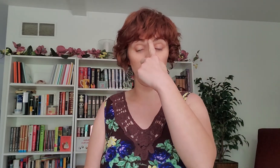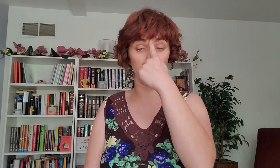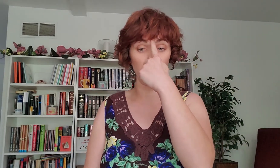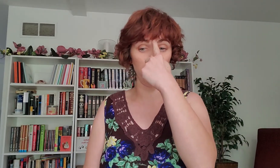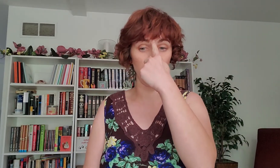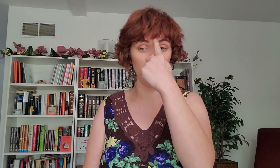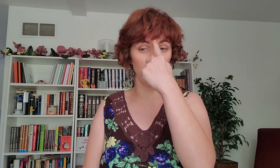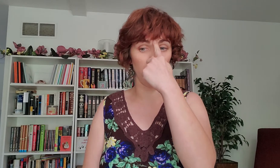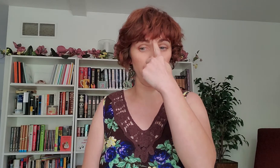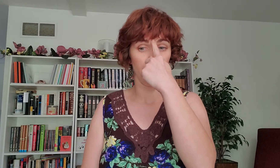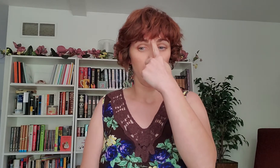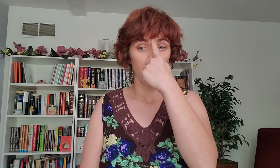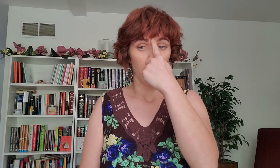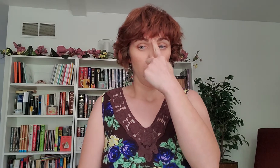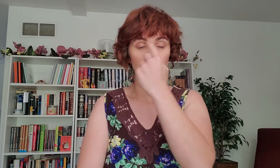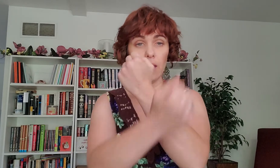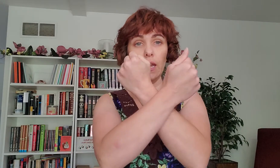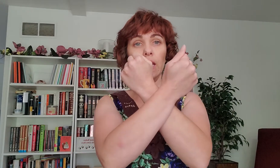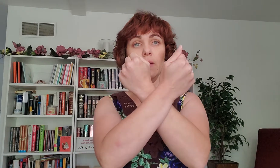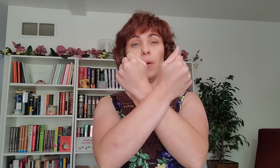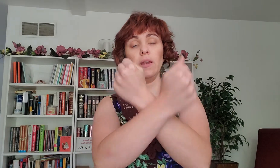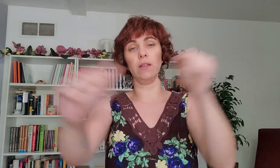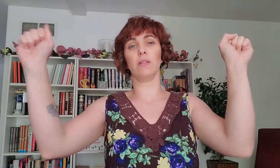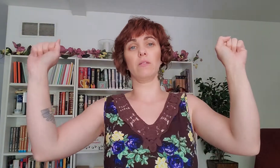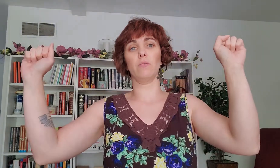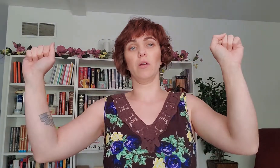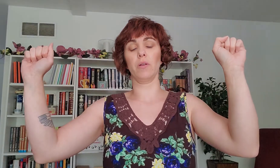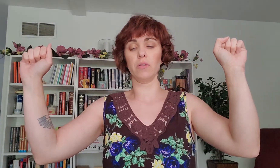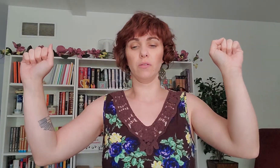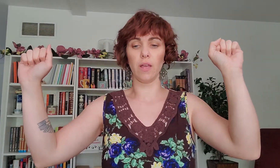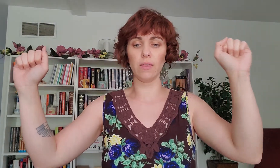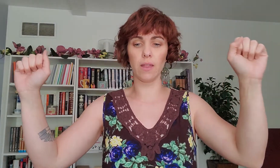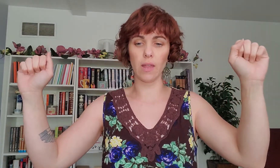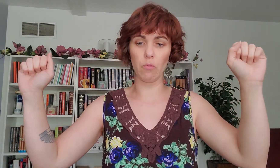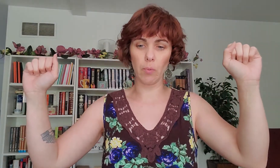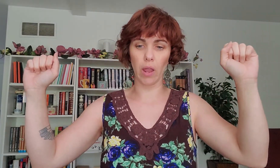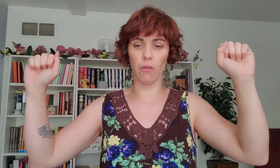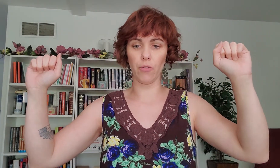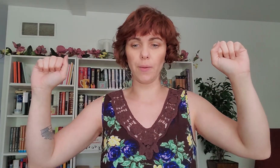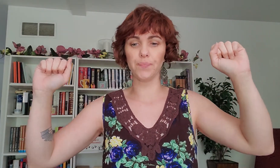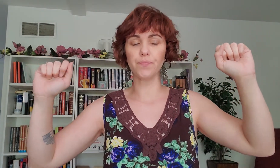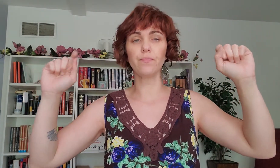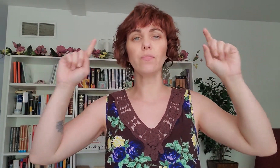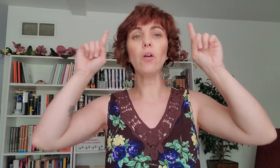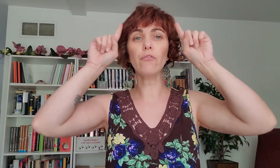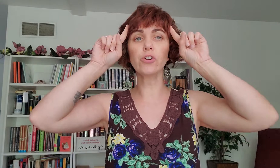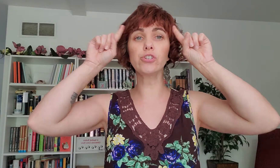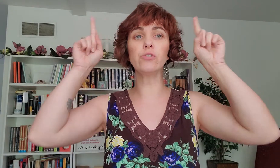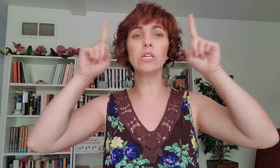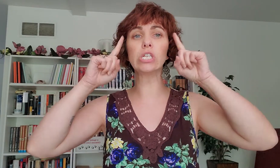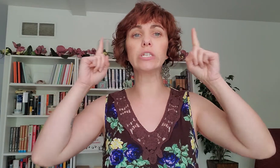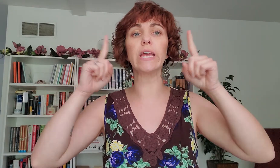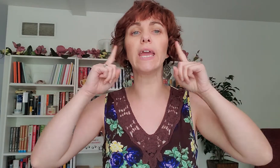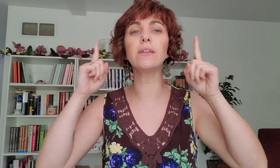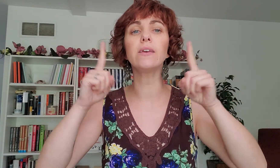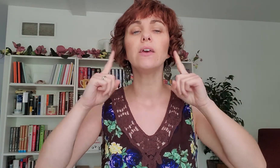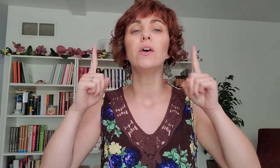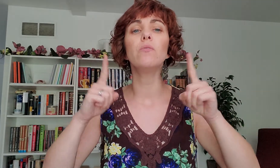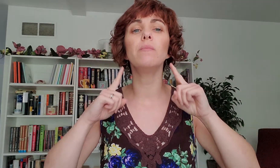touch our bindi dot again. And independence, we always do like this, like we're breaking free. For Jewish state, we make